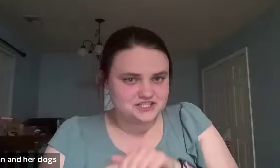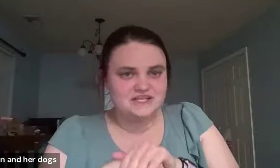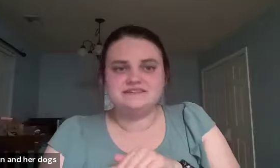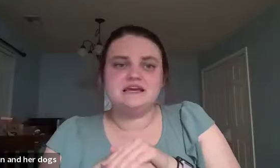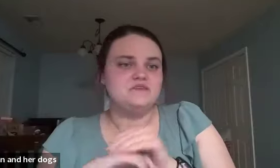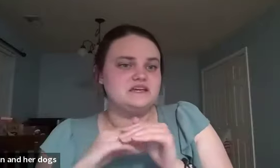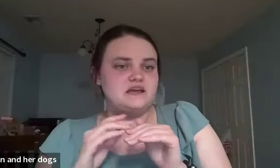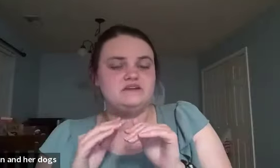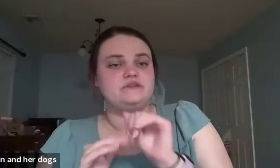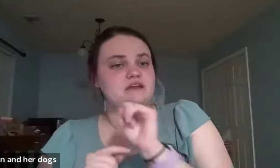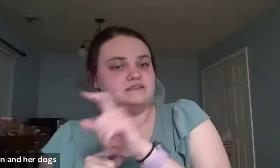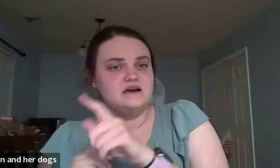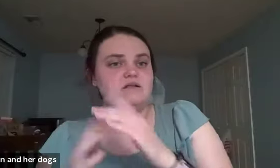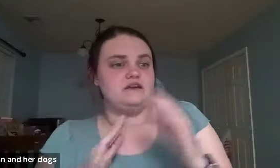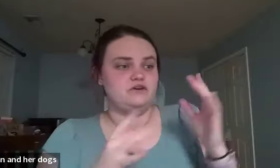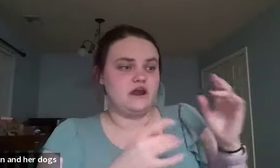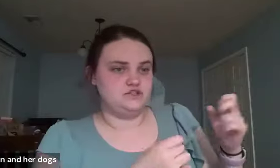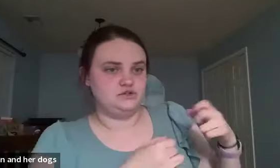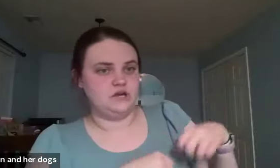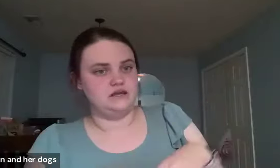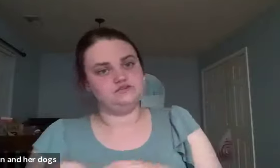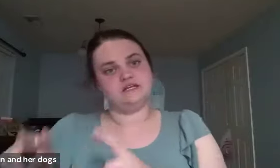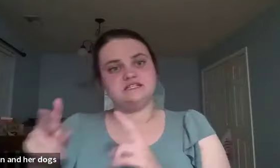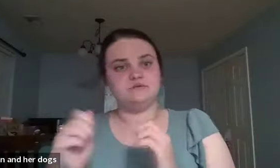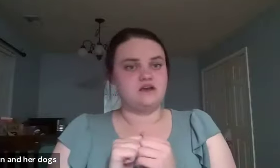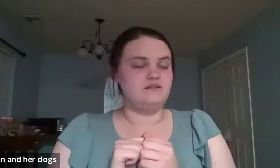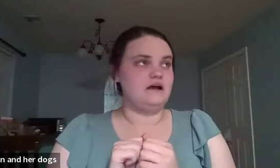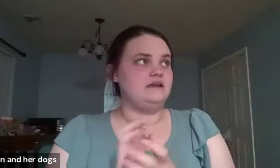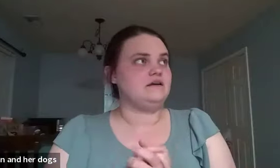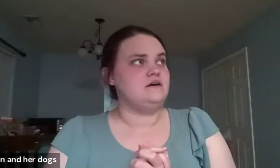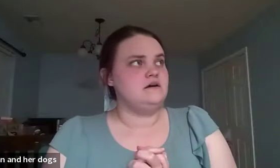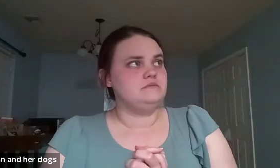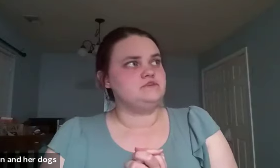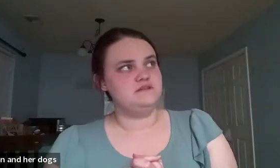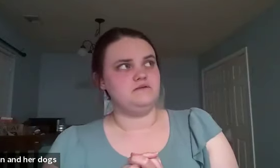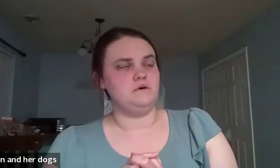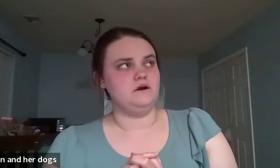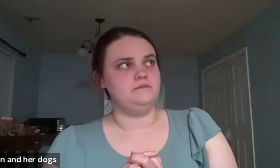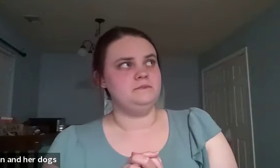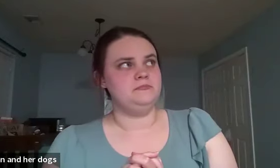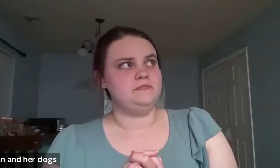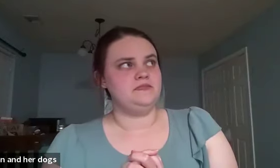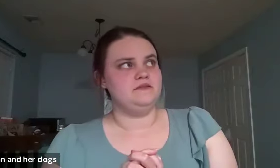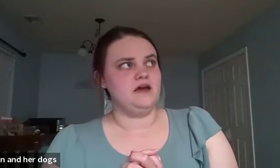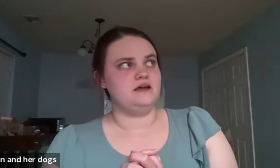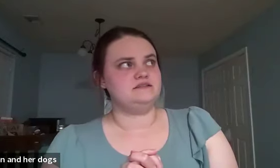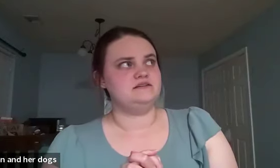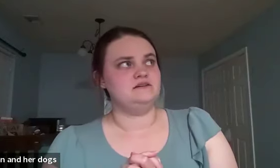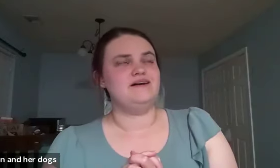English. Same thing is kind of with ASL, like they're having to kind of translate with that. Like, I'm trying to think of a word that,